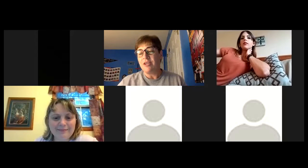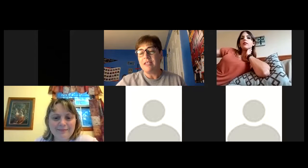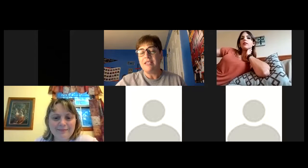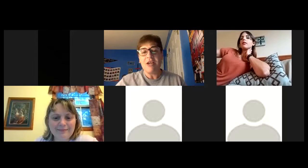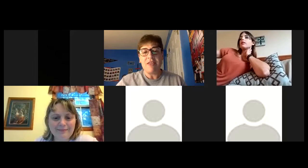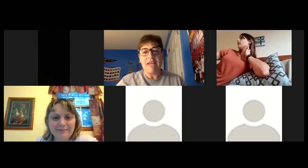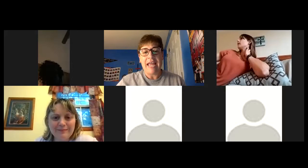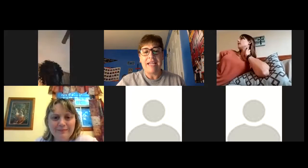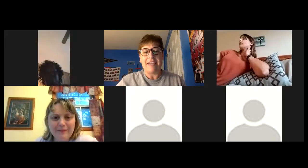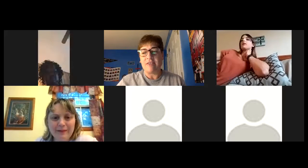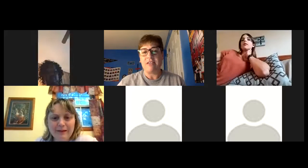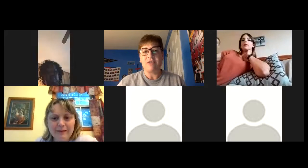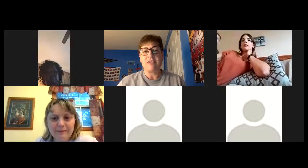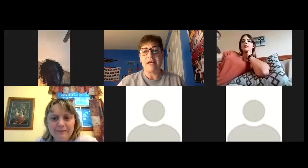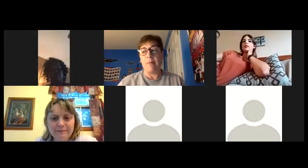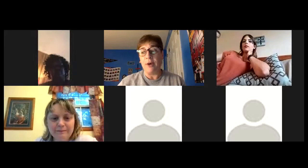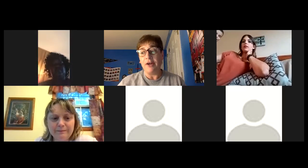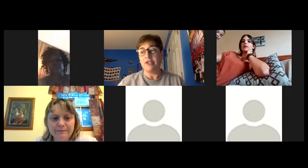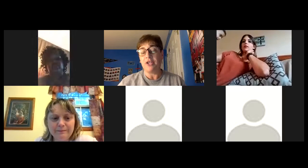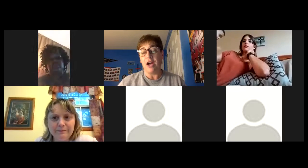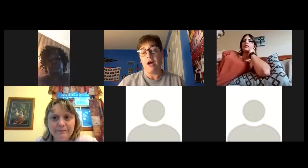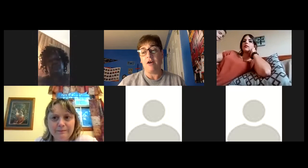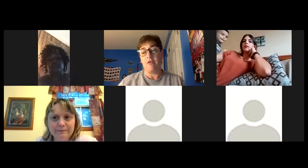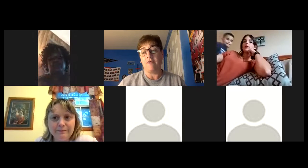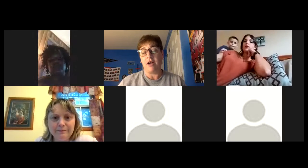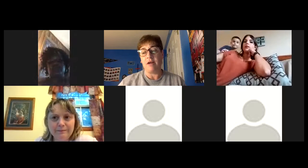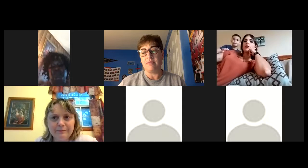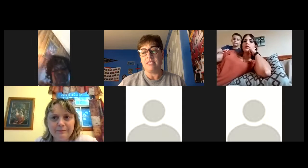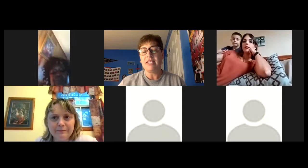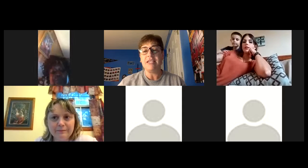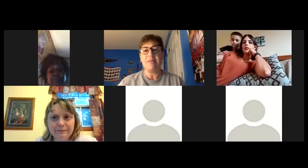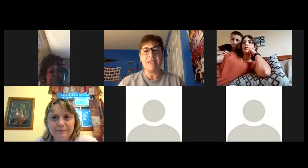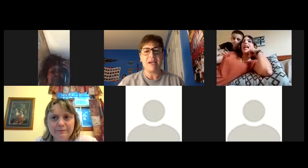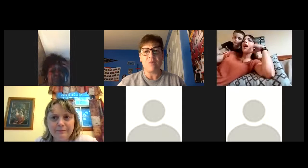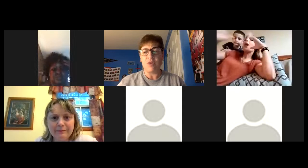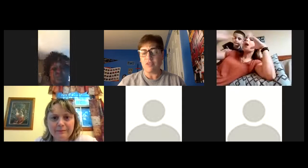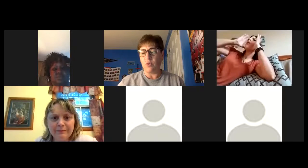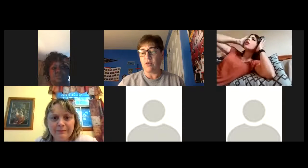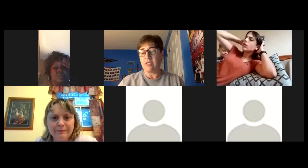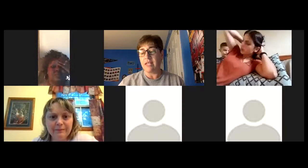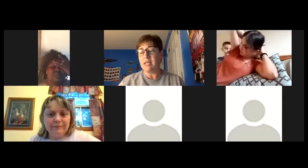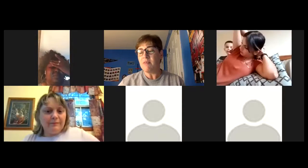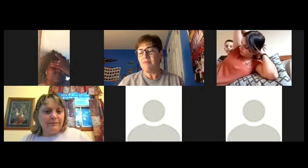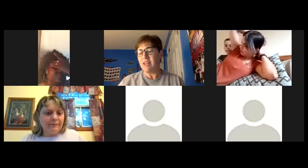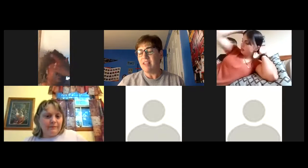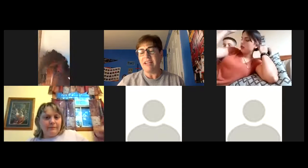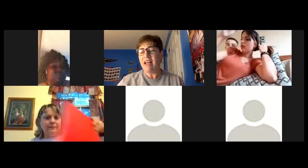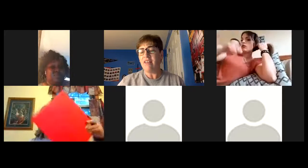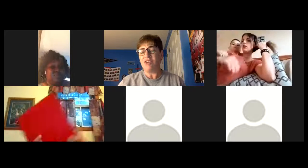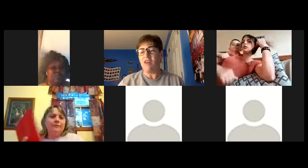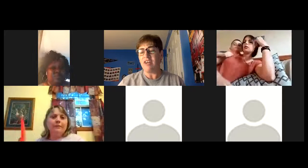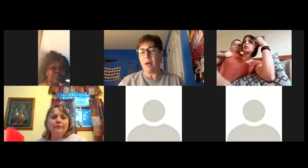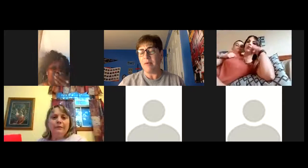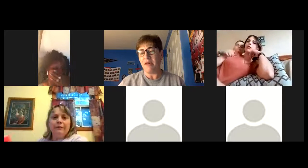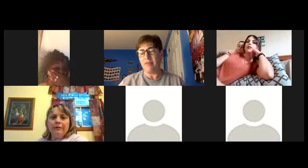But you can see on the handout that there's like a bunch of synonyms that come with the words. And some of, like, I